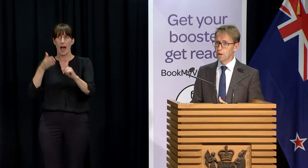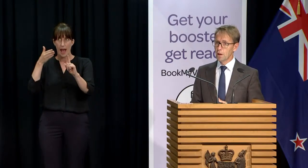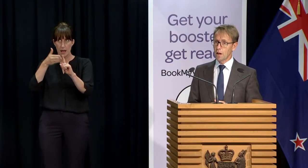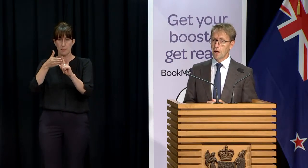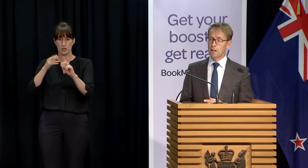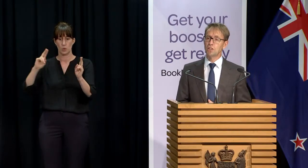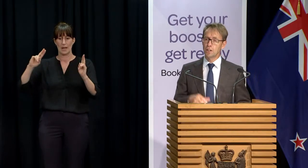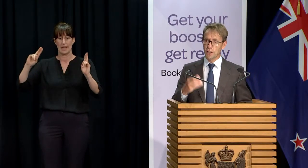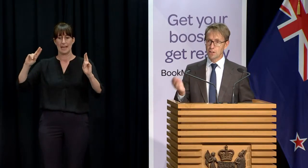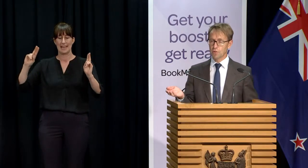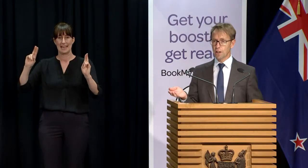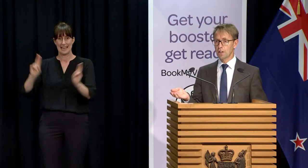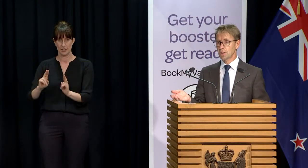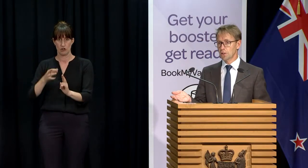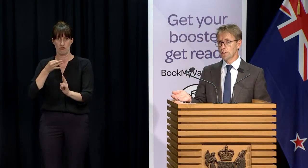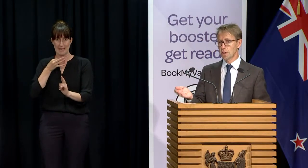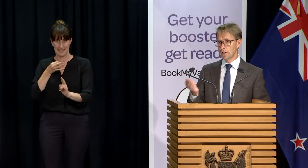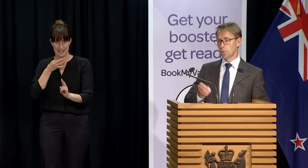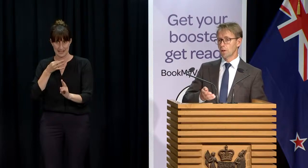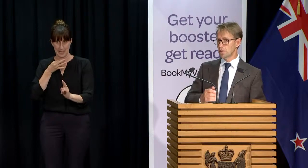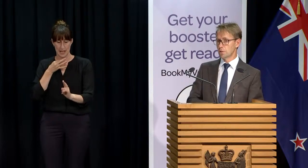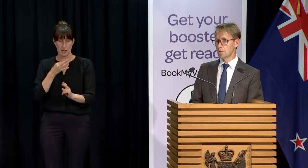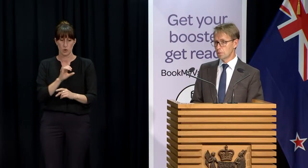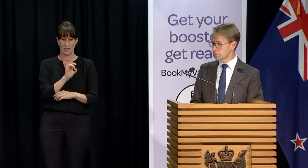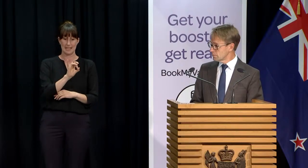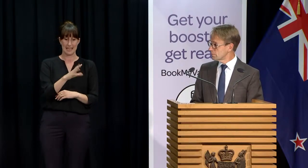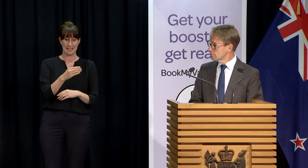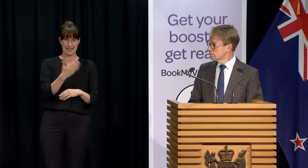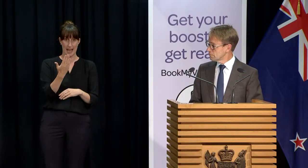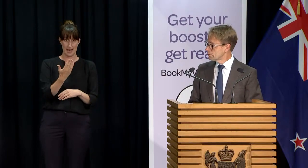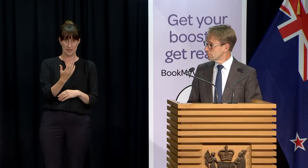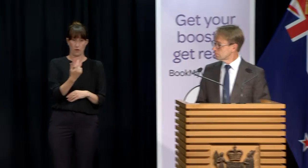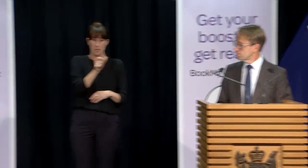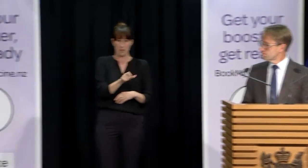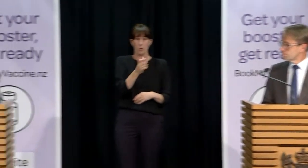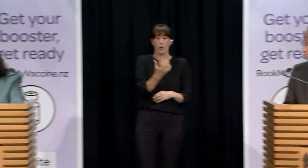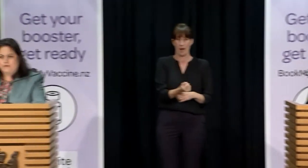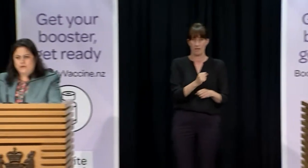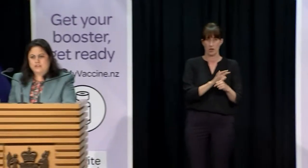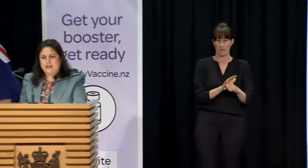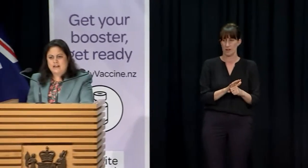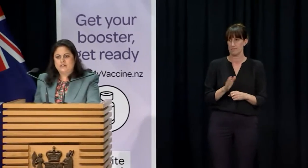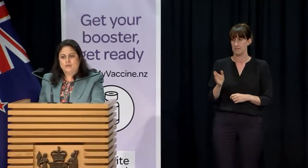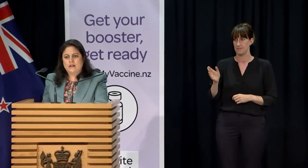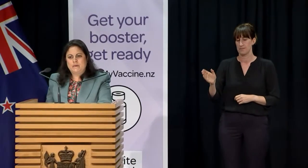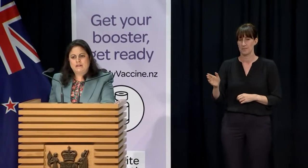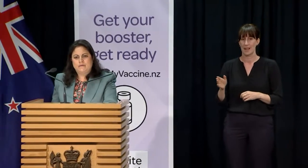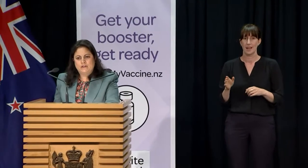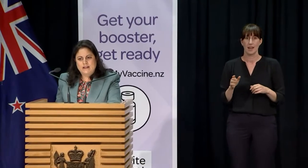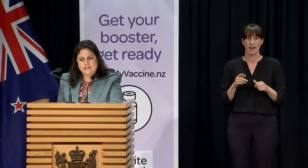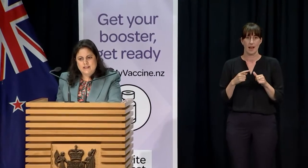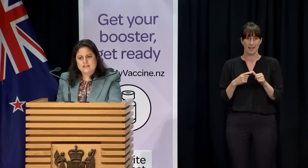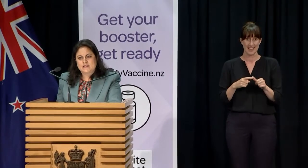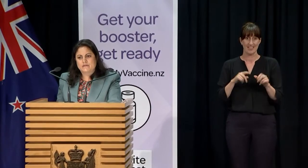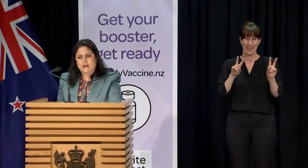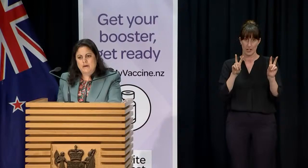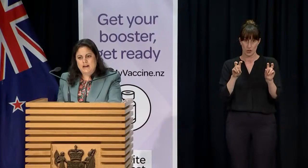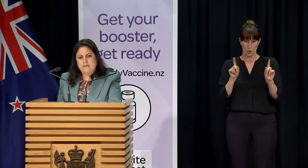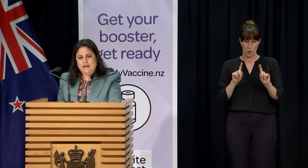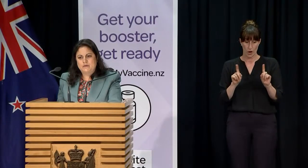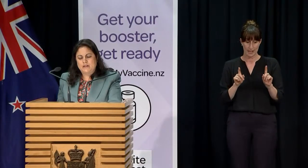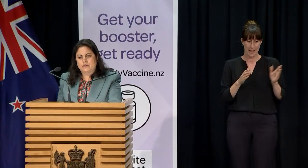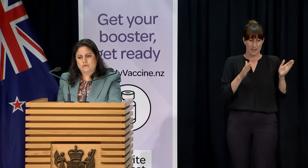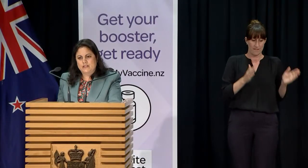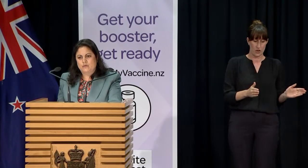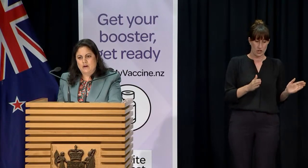spread. And 10 days for cases as well. What the issue is that at the first stage, we are being very intensive about